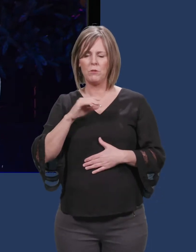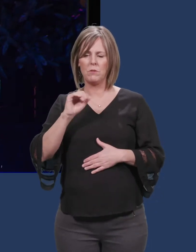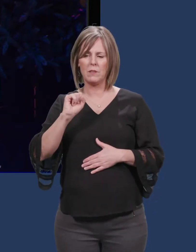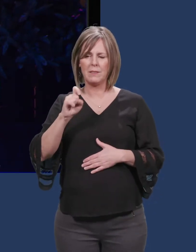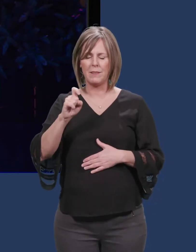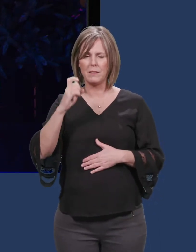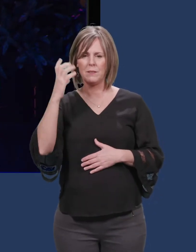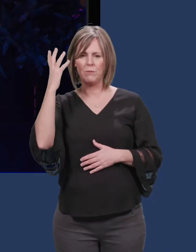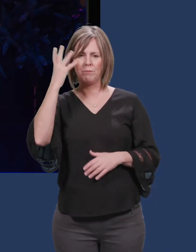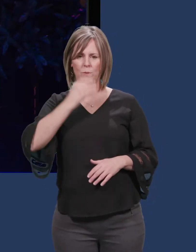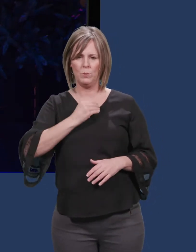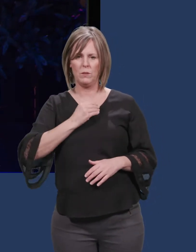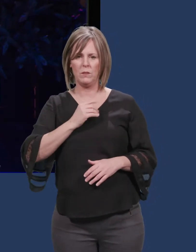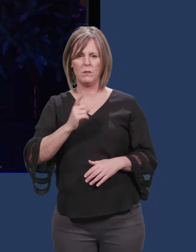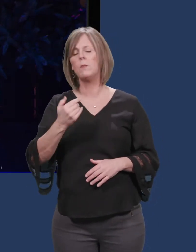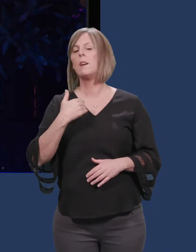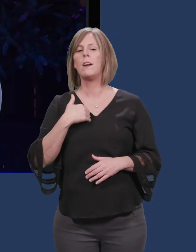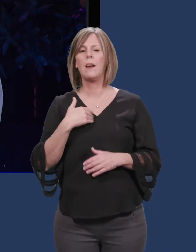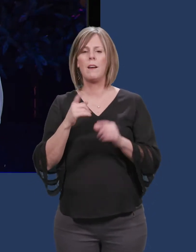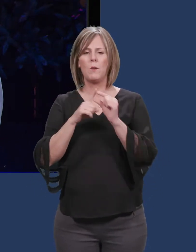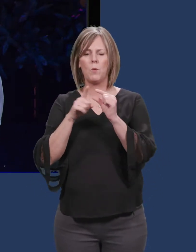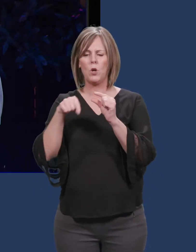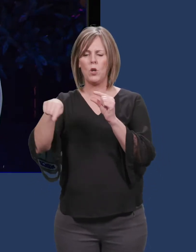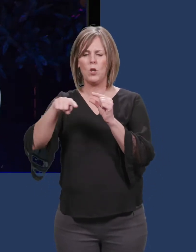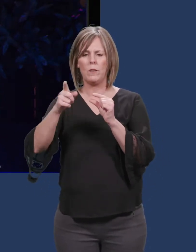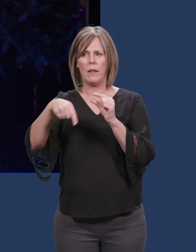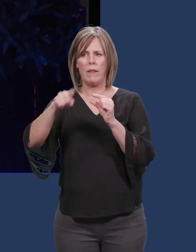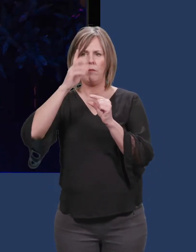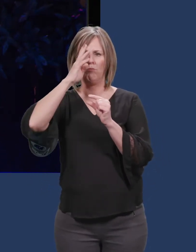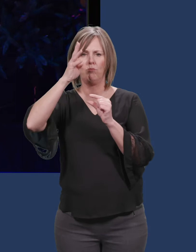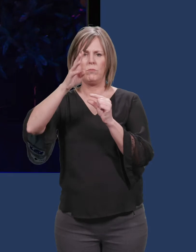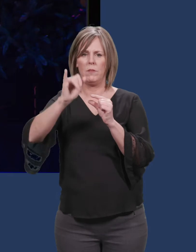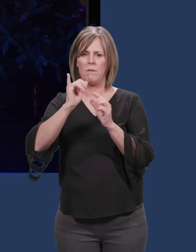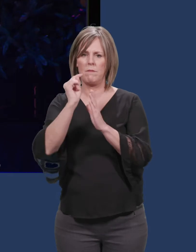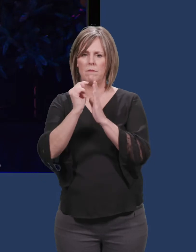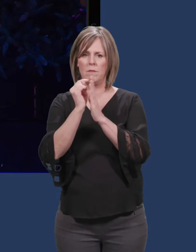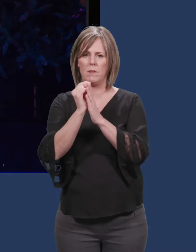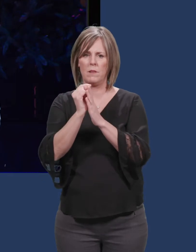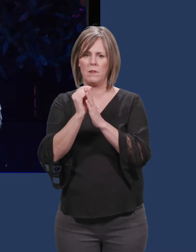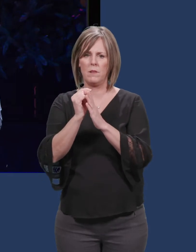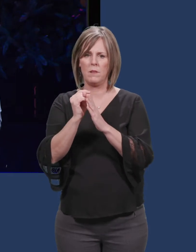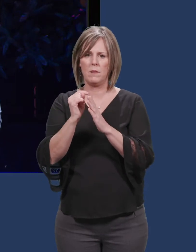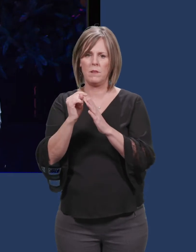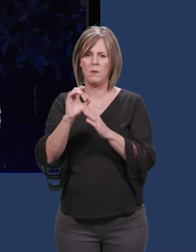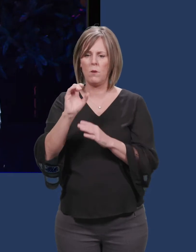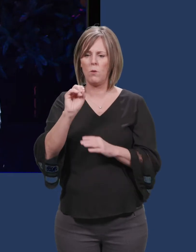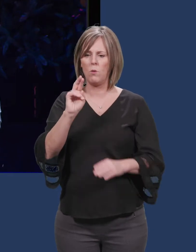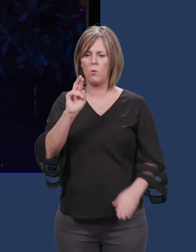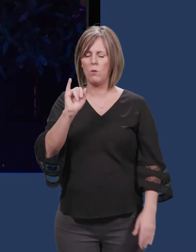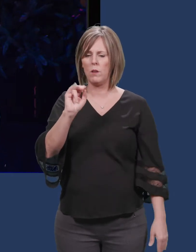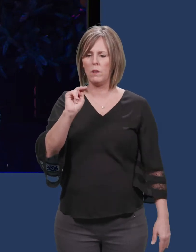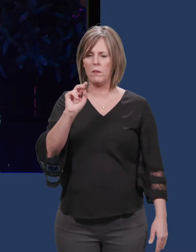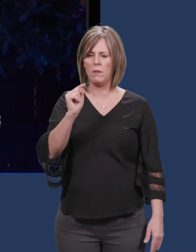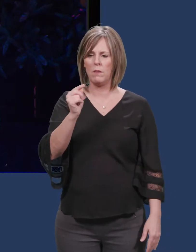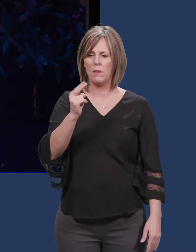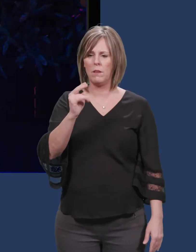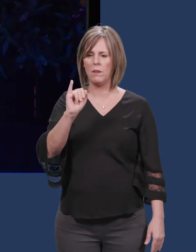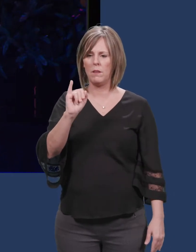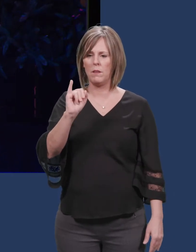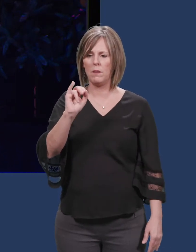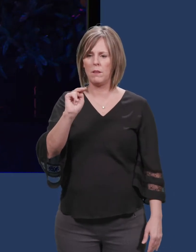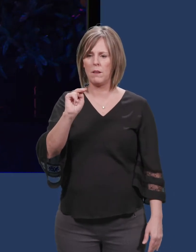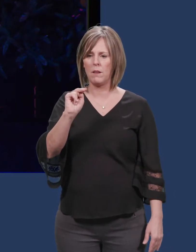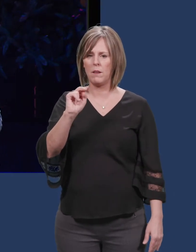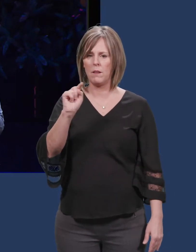word that was developed around Corinth. A new word was coined. It was to Corinthianize. To Corinthianize